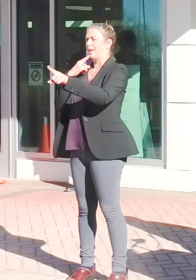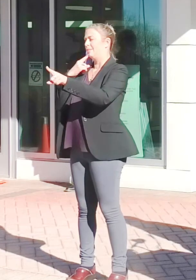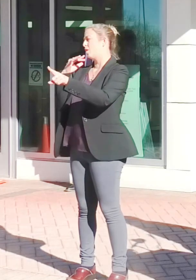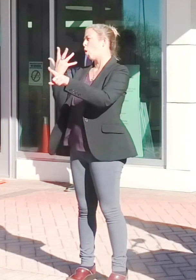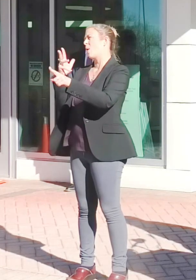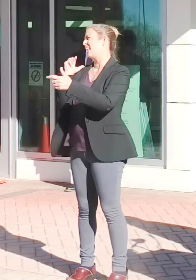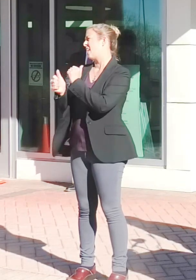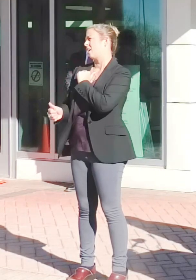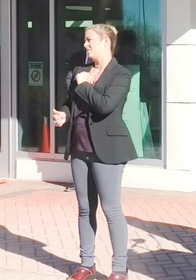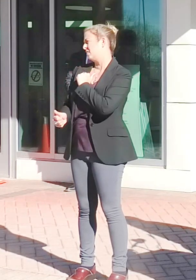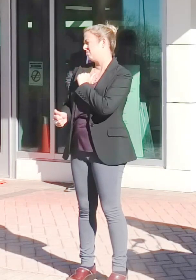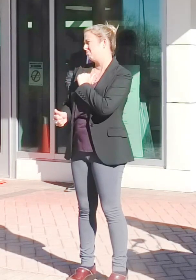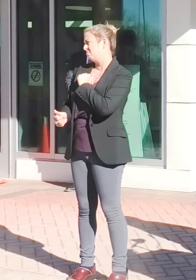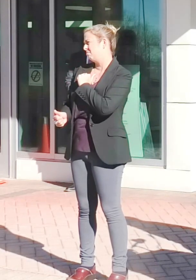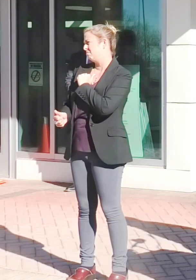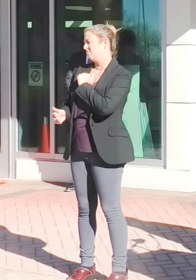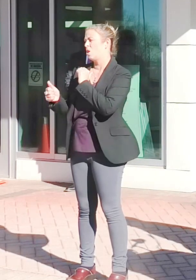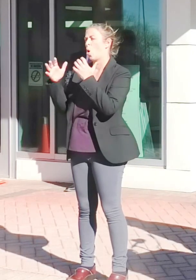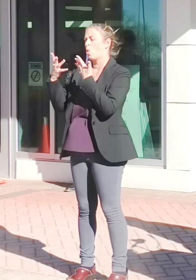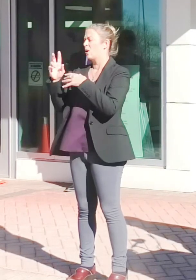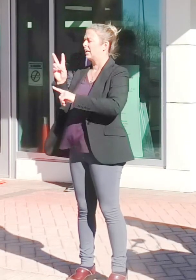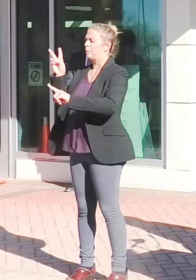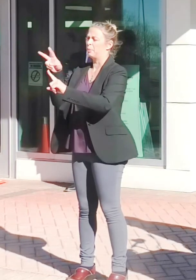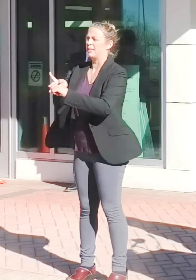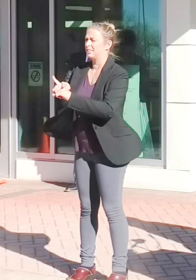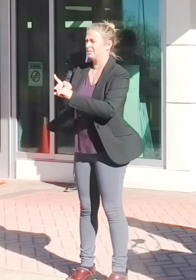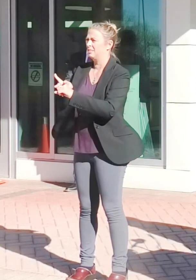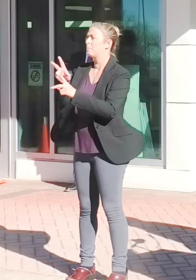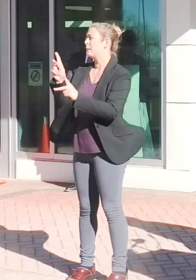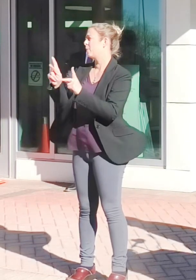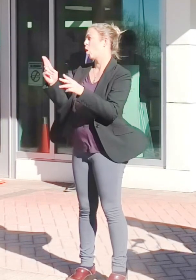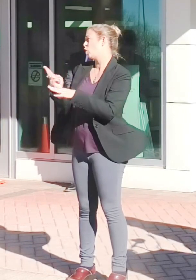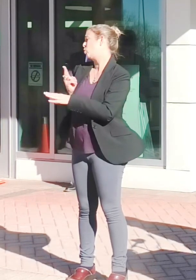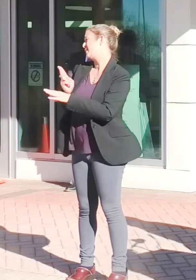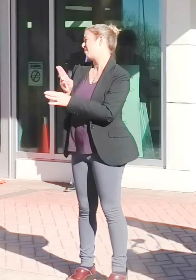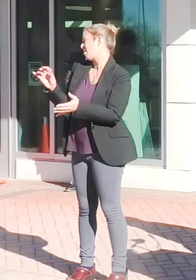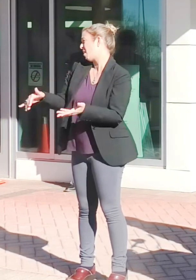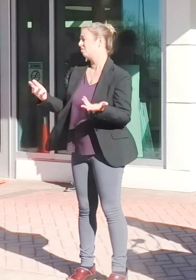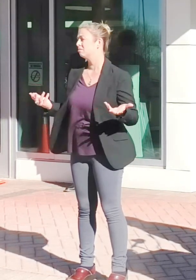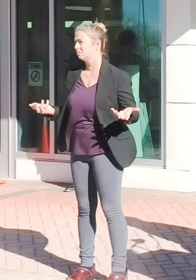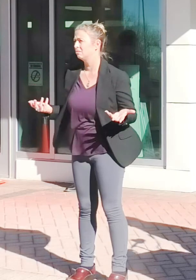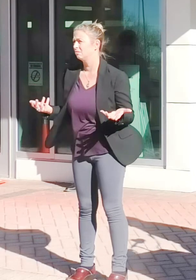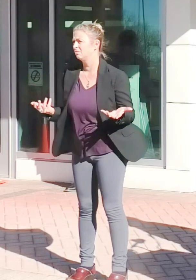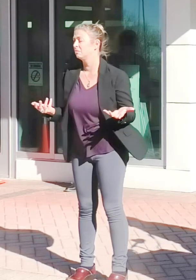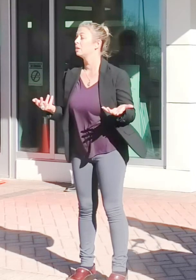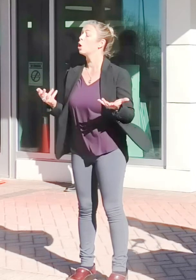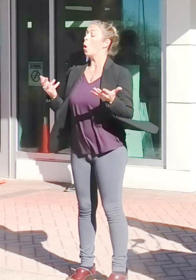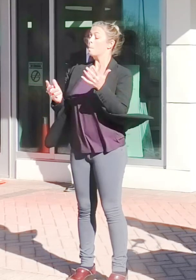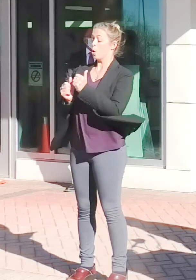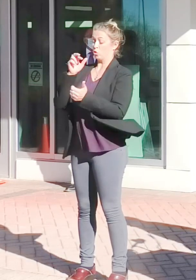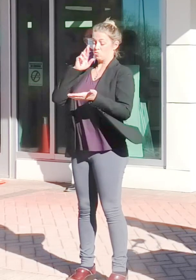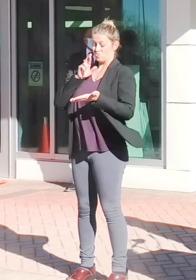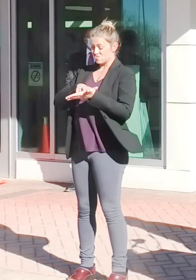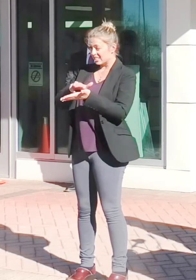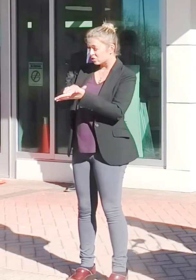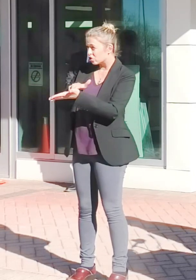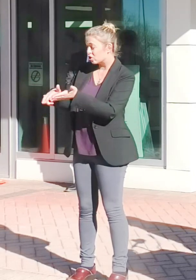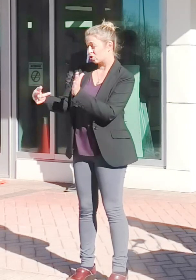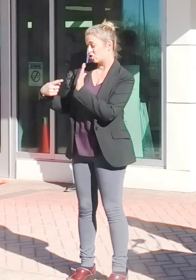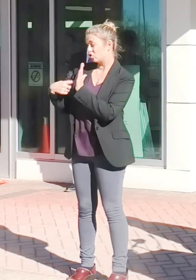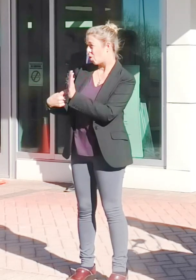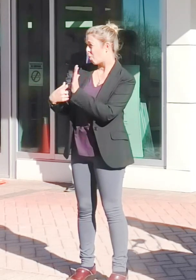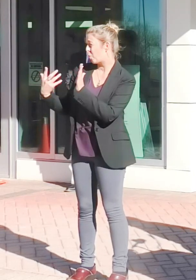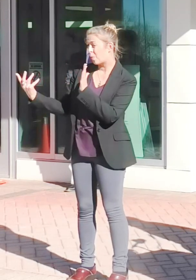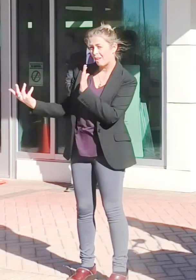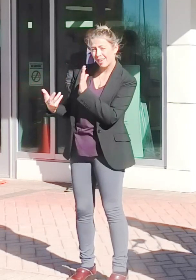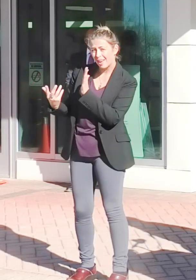enacted, and it's already been implemented. People are using it. According to most of the research and data, their